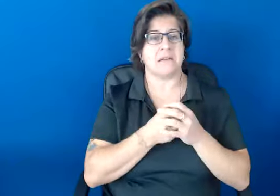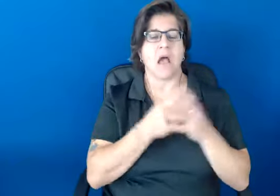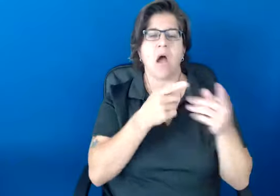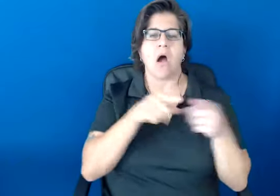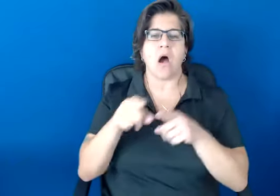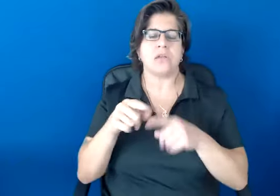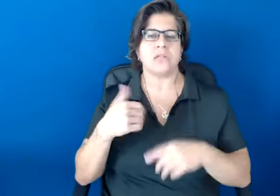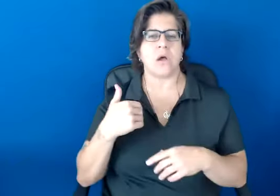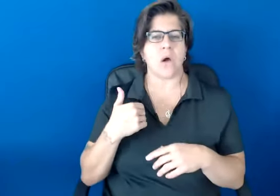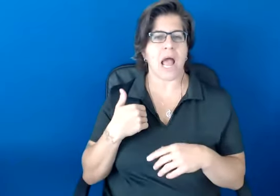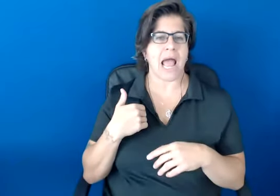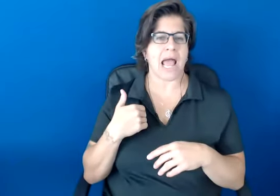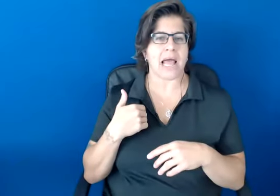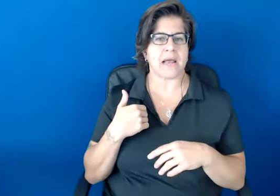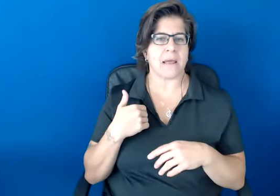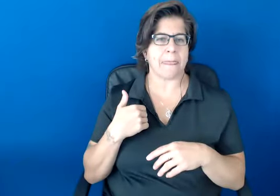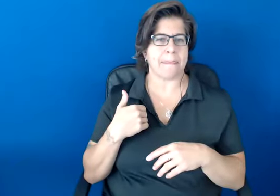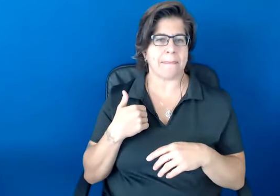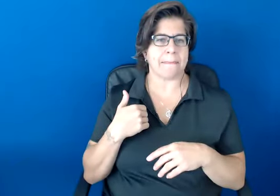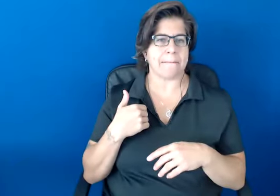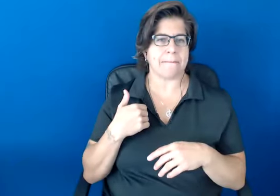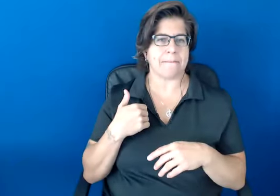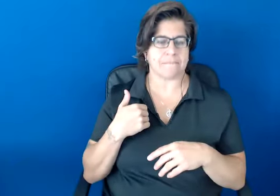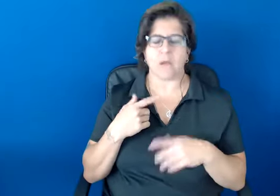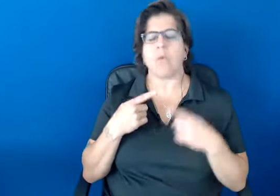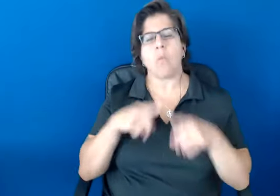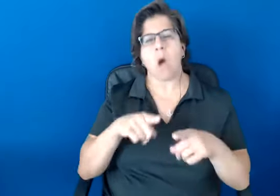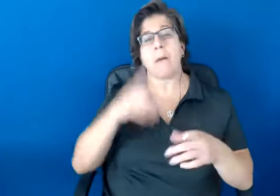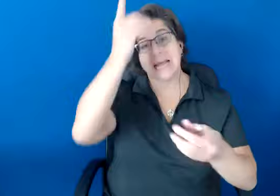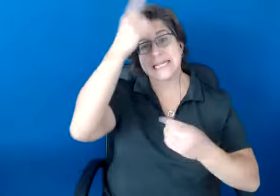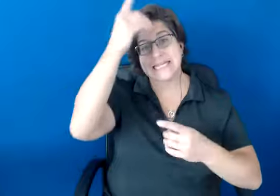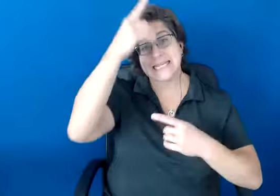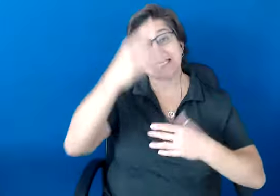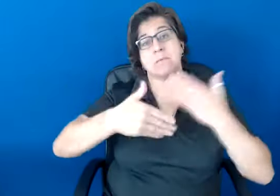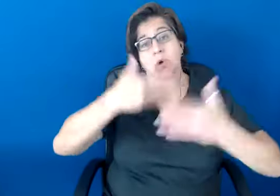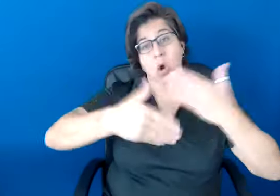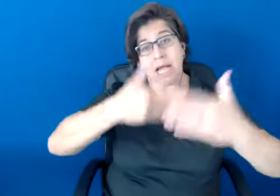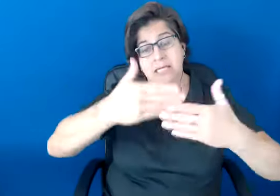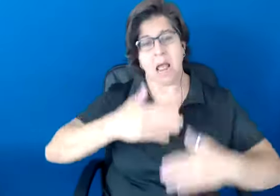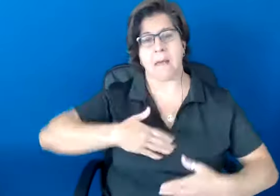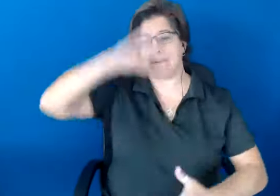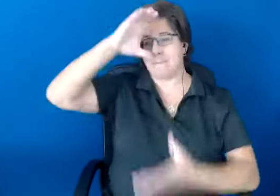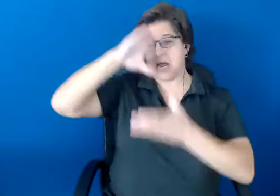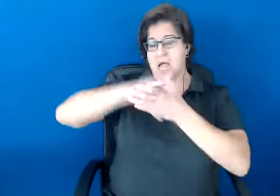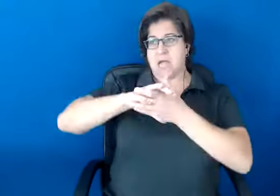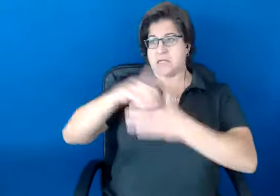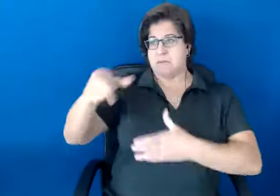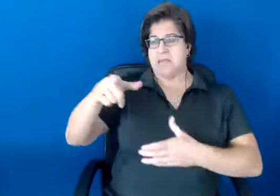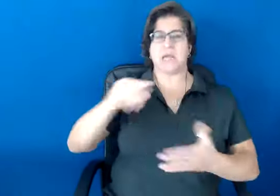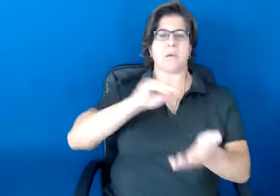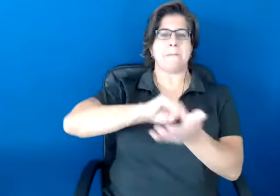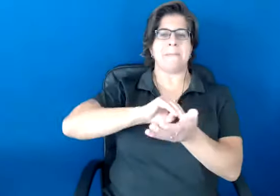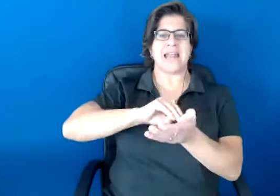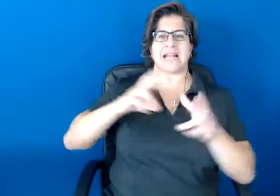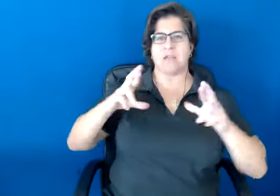had, and as my disease progressed, my husband was medically retired